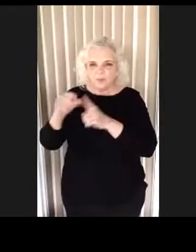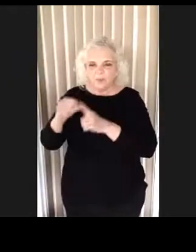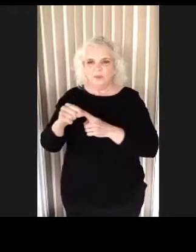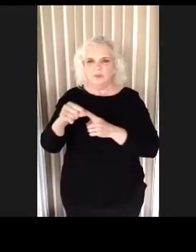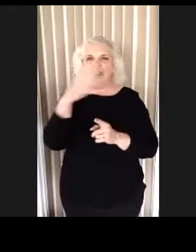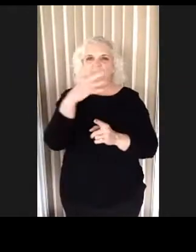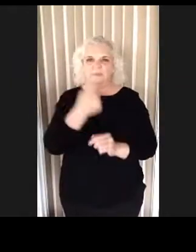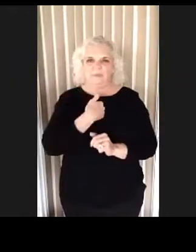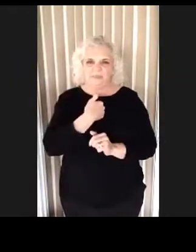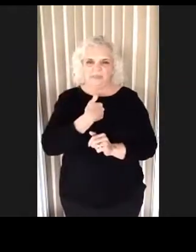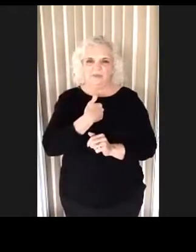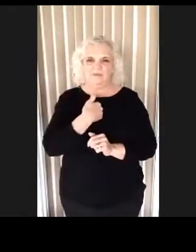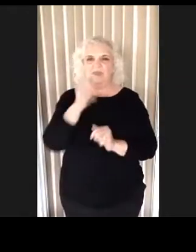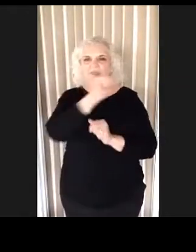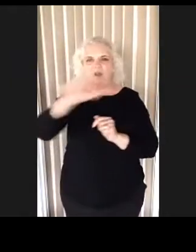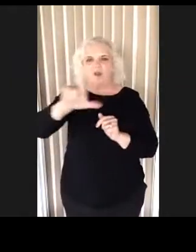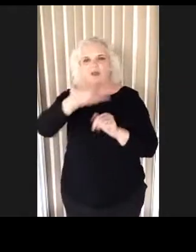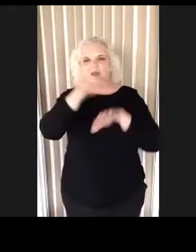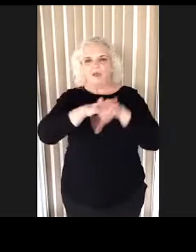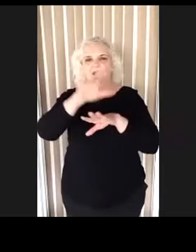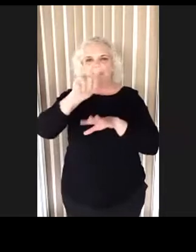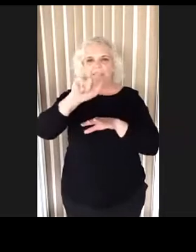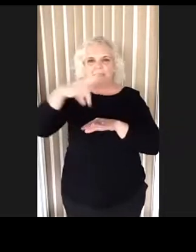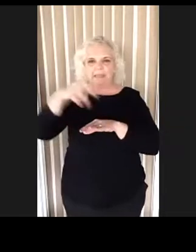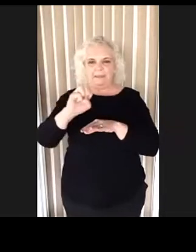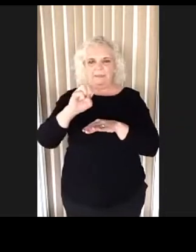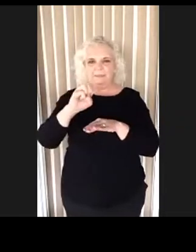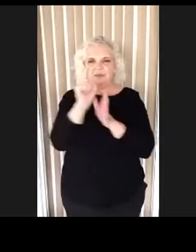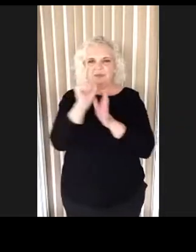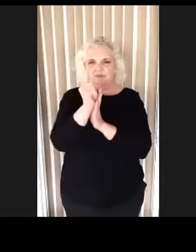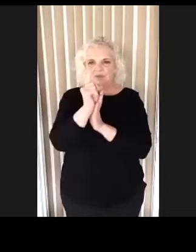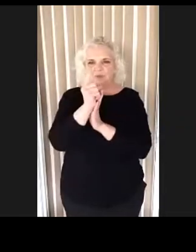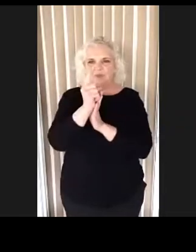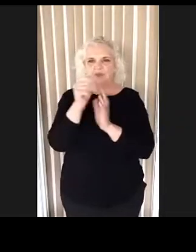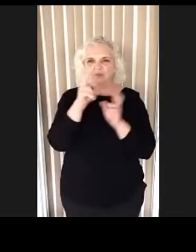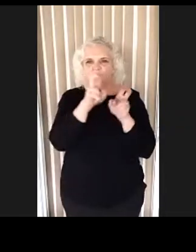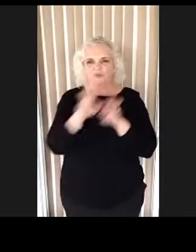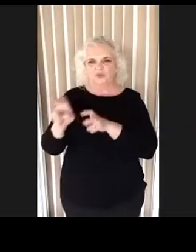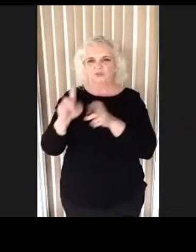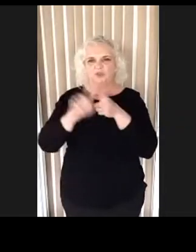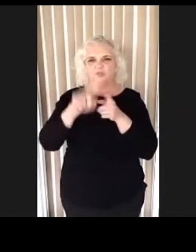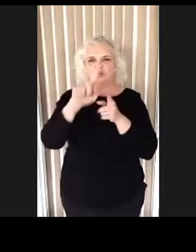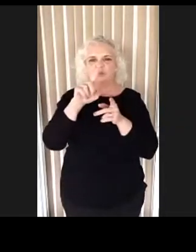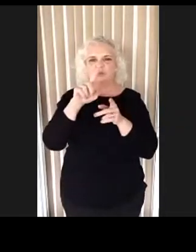taped. So in just a couple minutes, we're gonna shift to roll the tape.